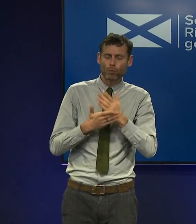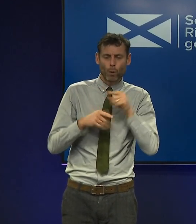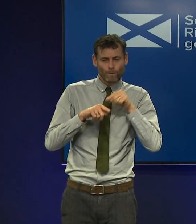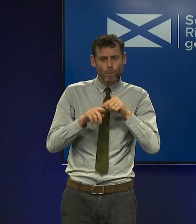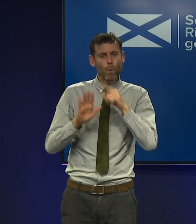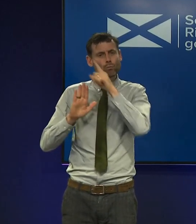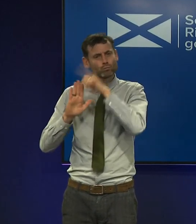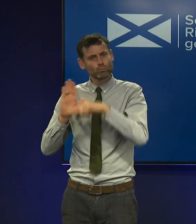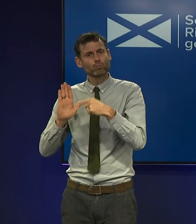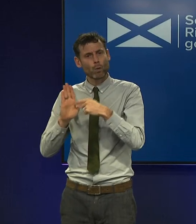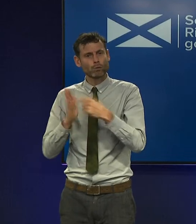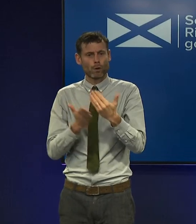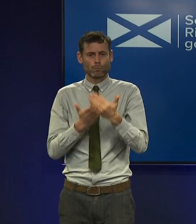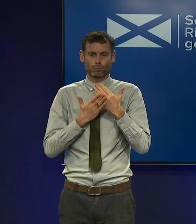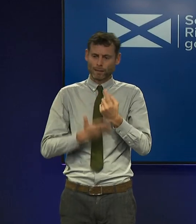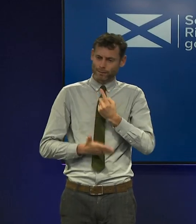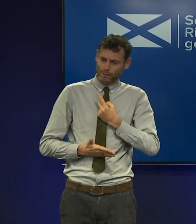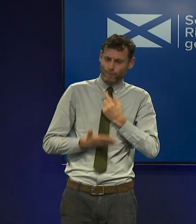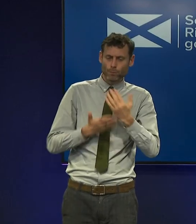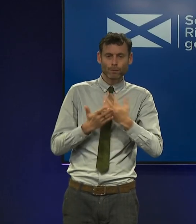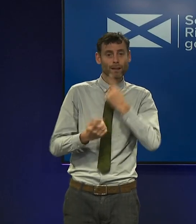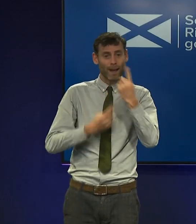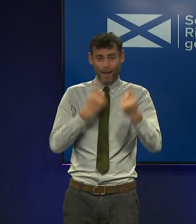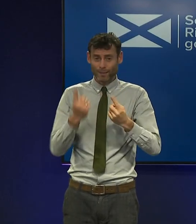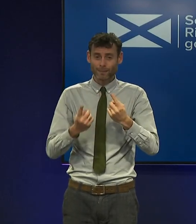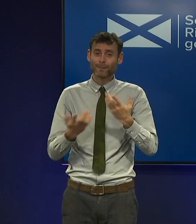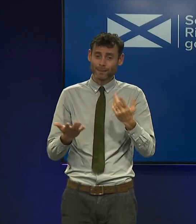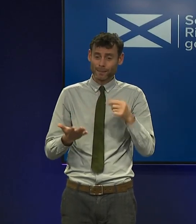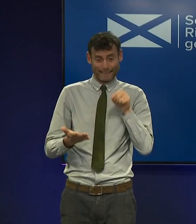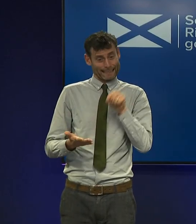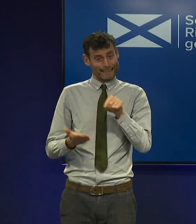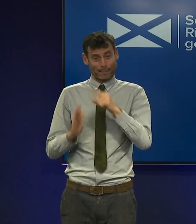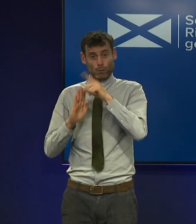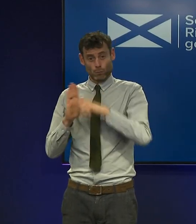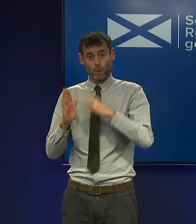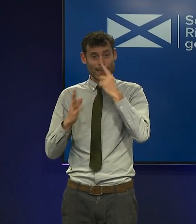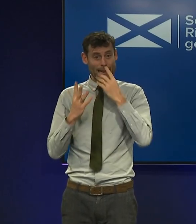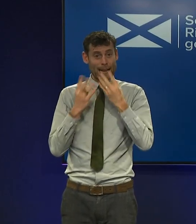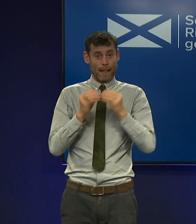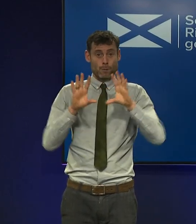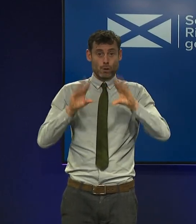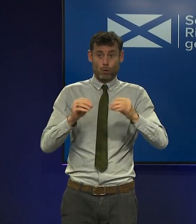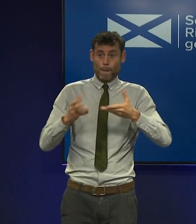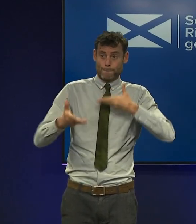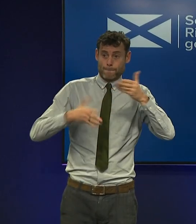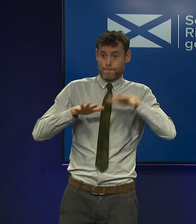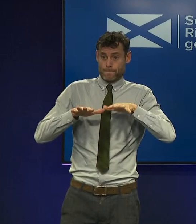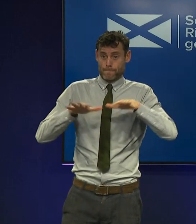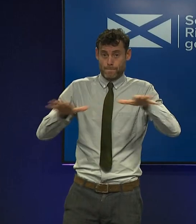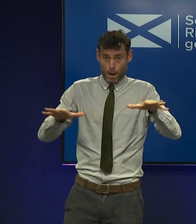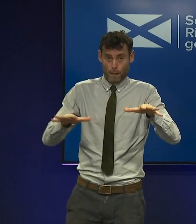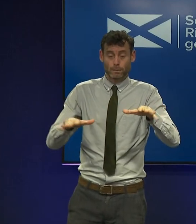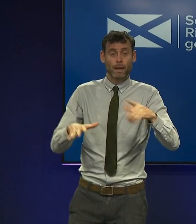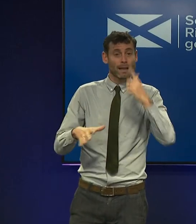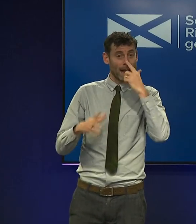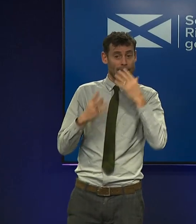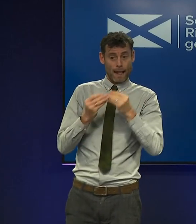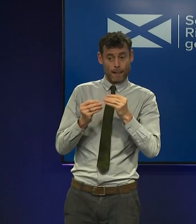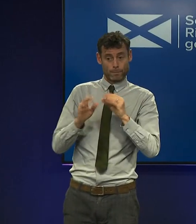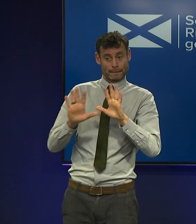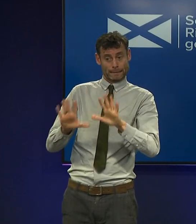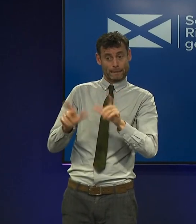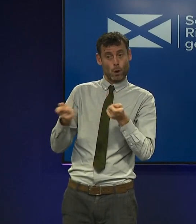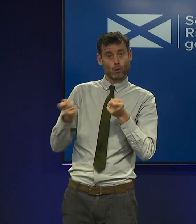in place. We know from past experience they do make a difference. They can stem transmission. They'll make a difference against Delta, but they